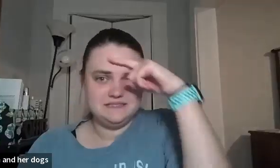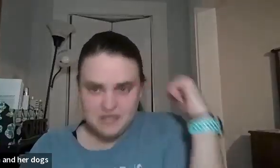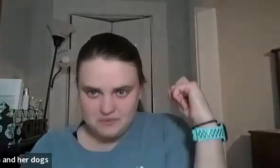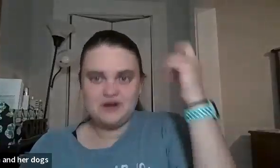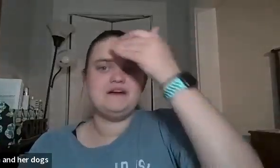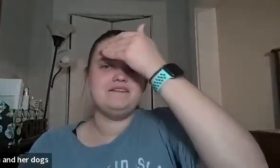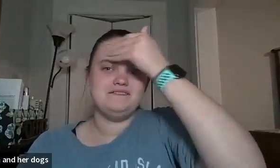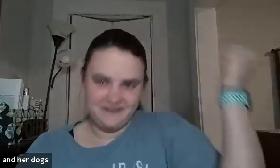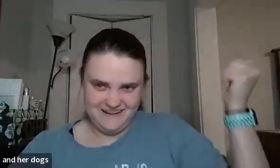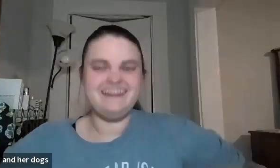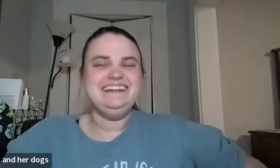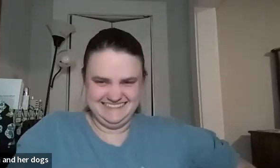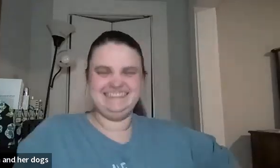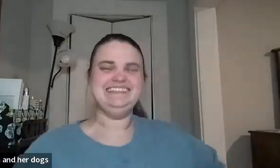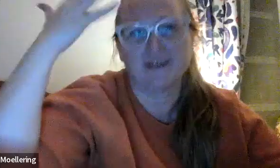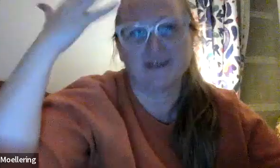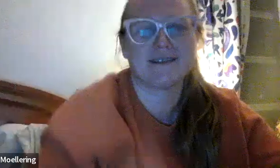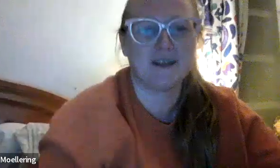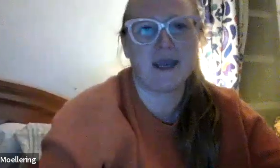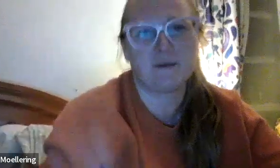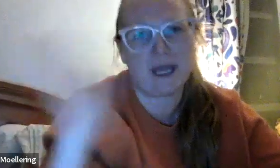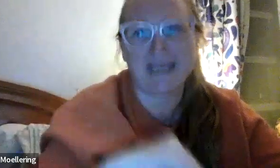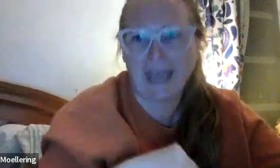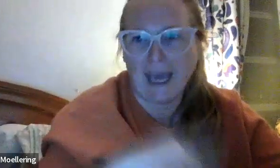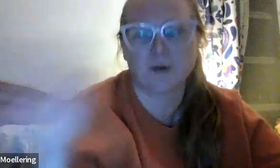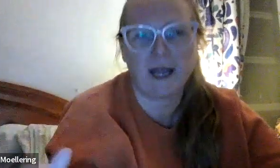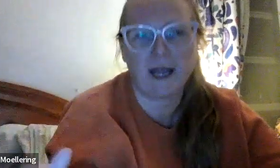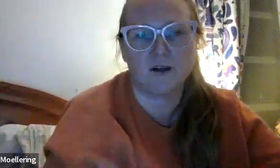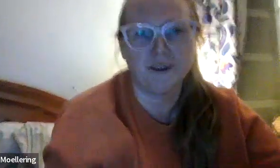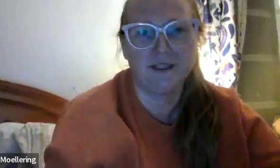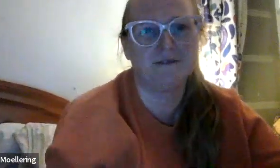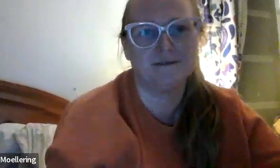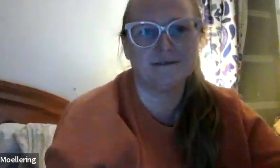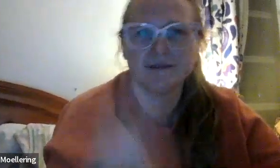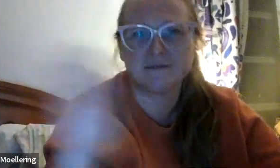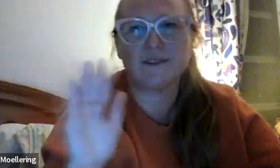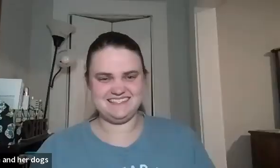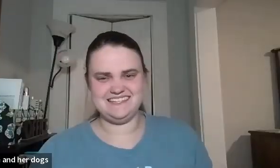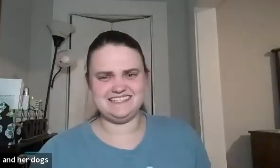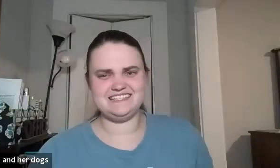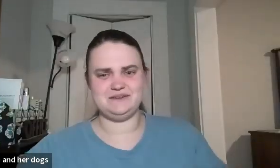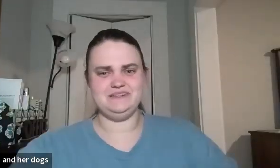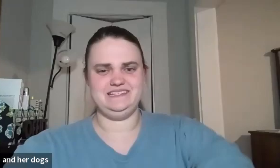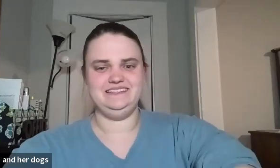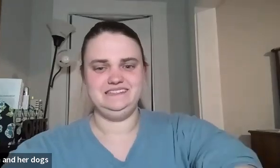were talking about all the things that happen up here. Yeah. That make black cat or black cauldron. Yes. So we have to be careful. So.